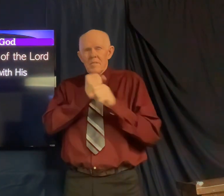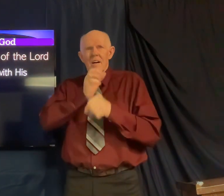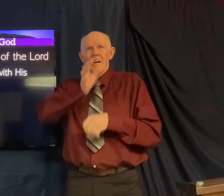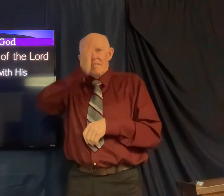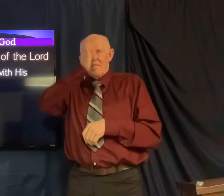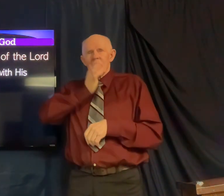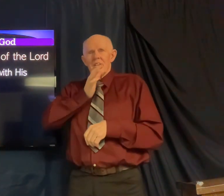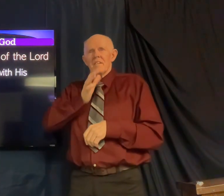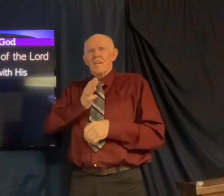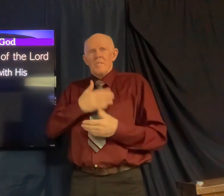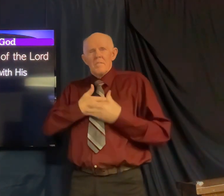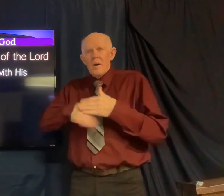us his.